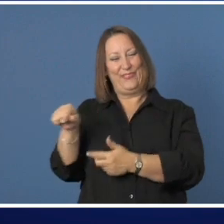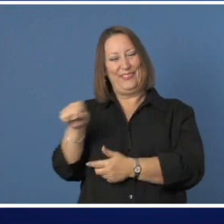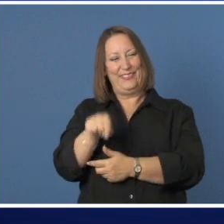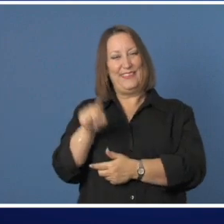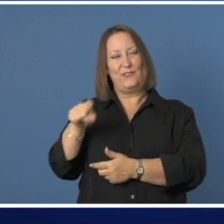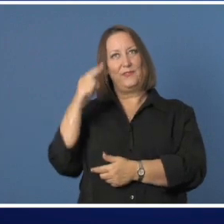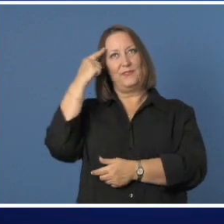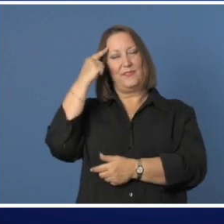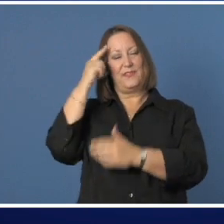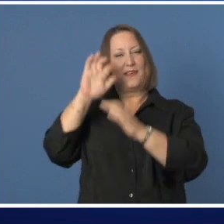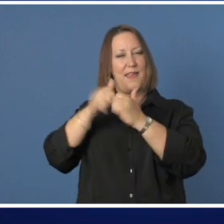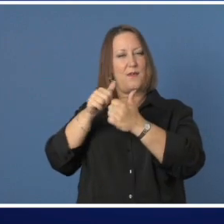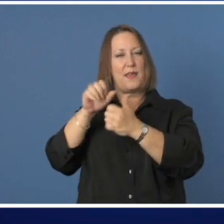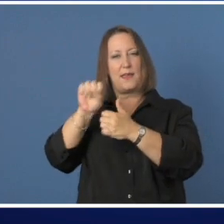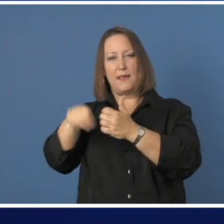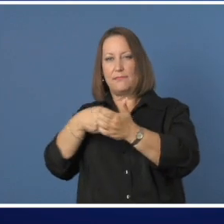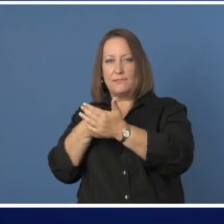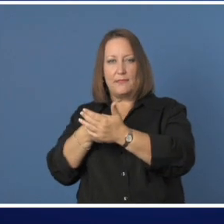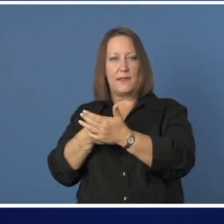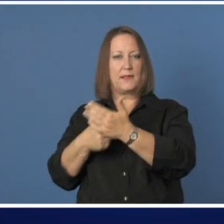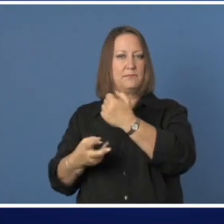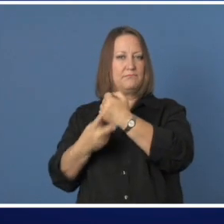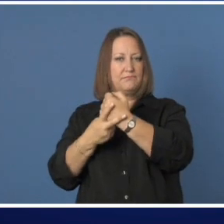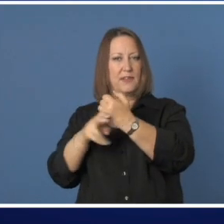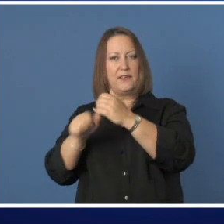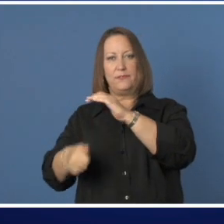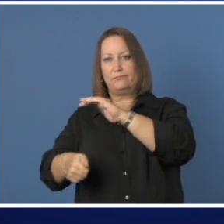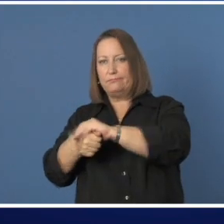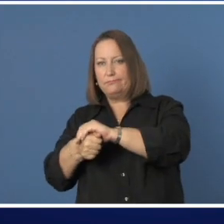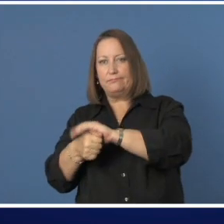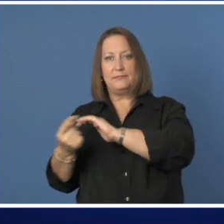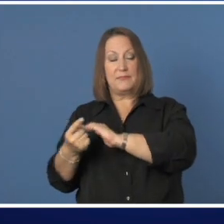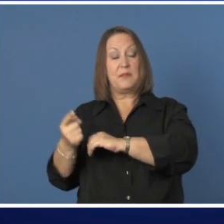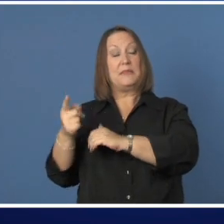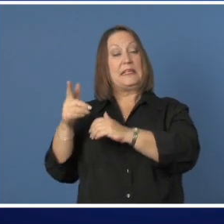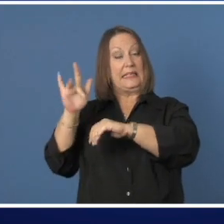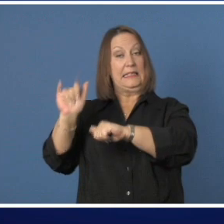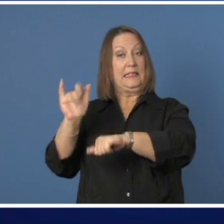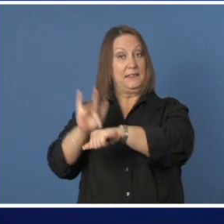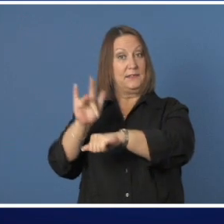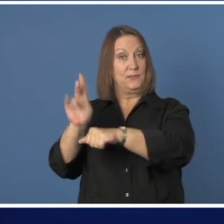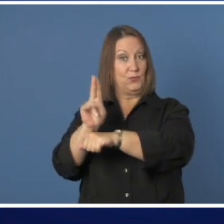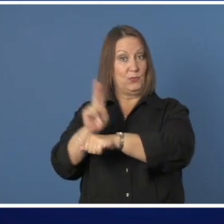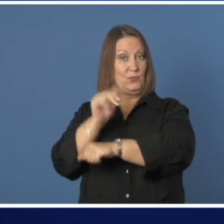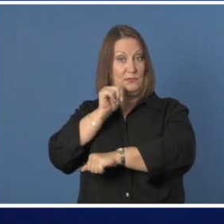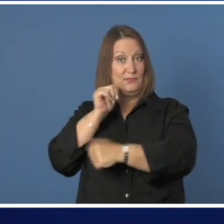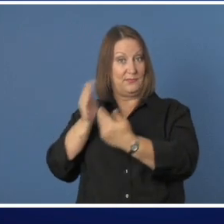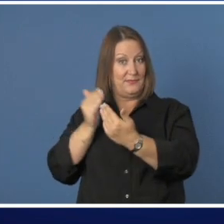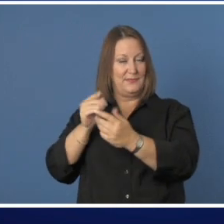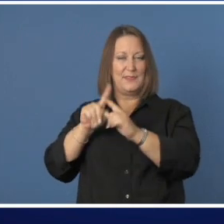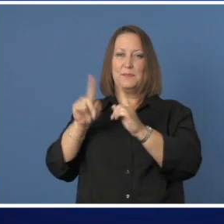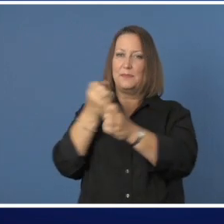Devise methods of securing these items where they will still be accessible for day-to-day